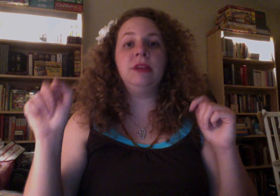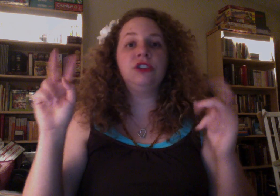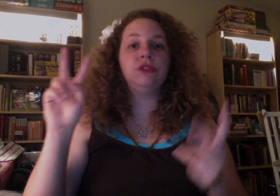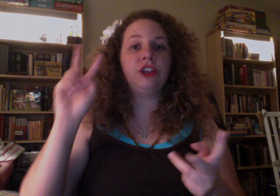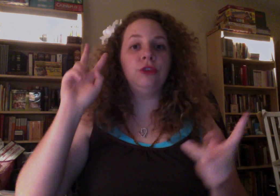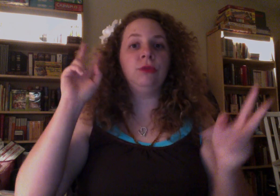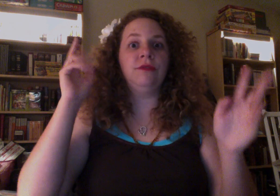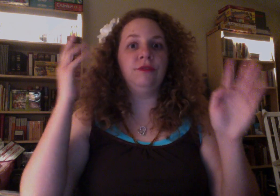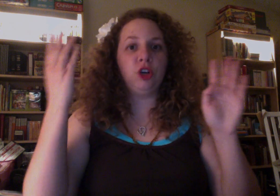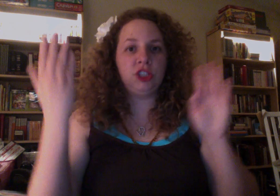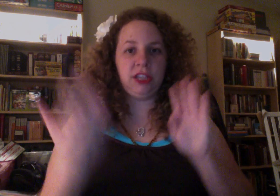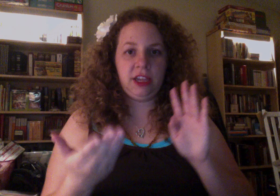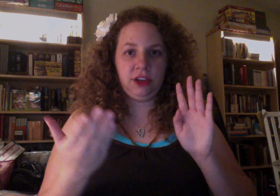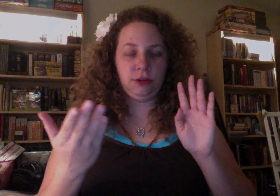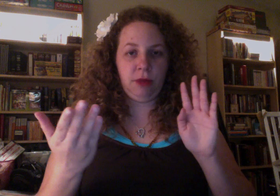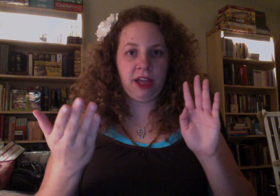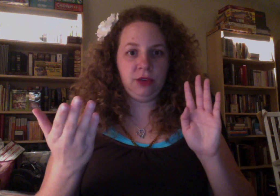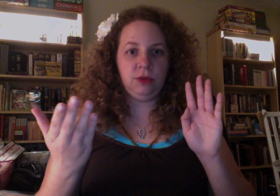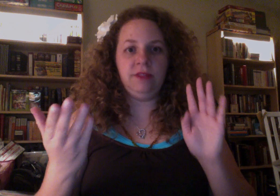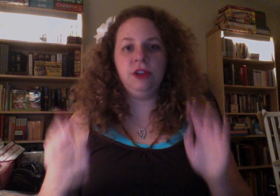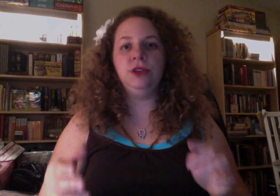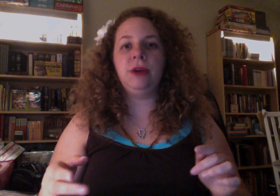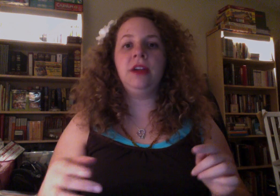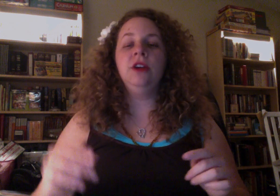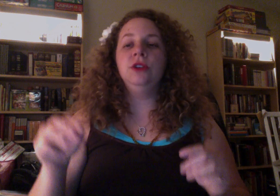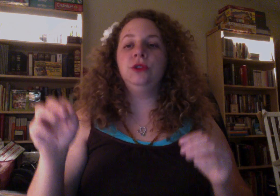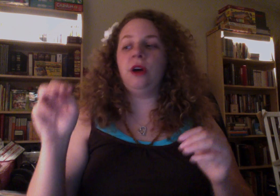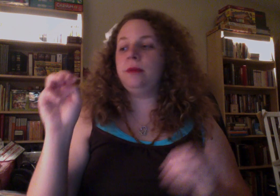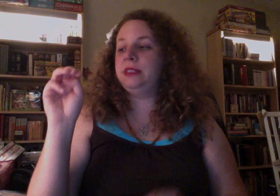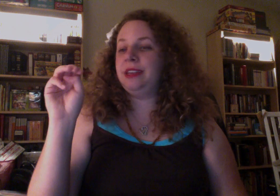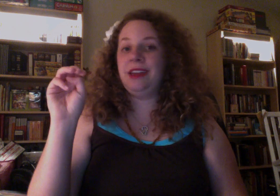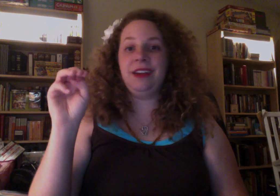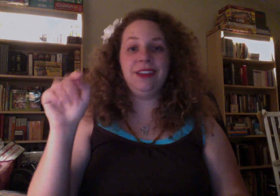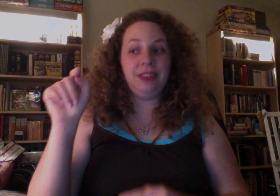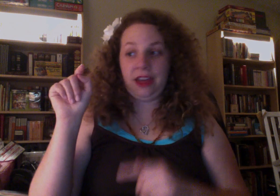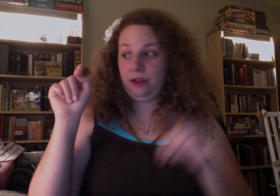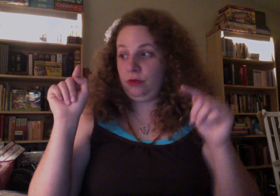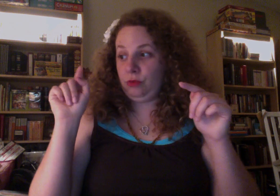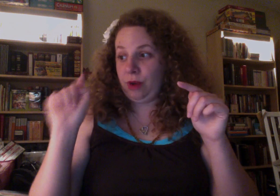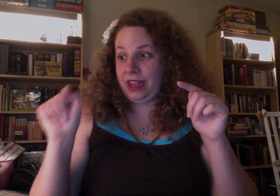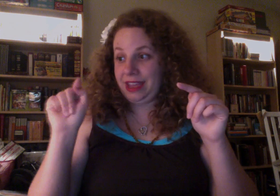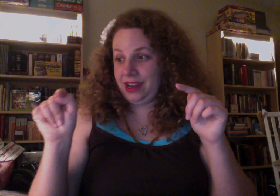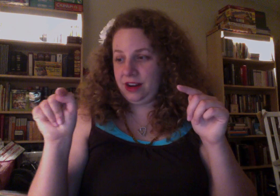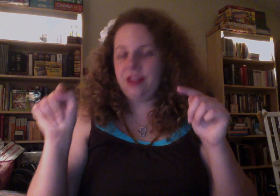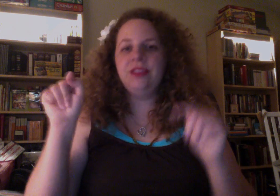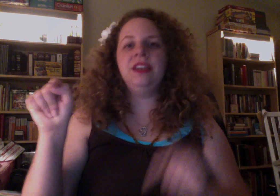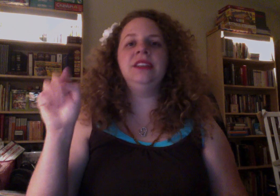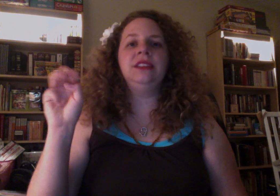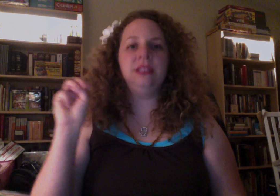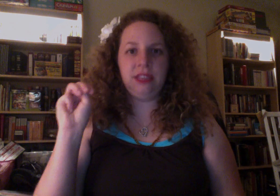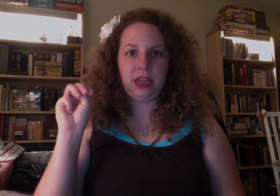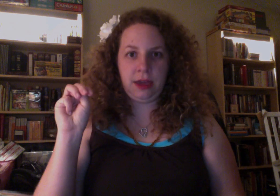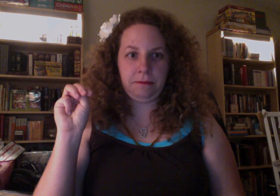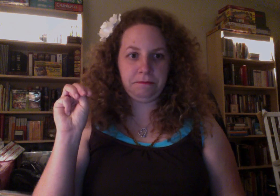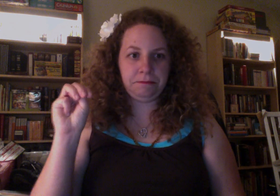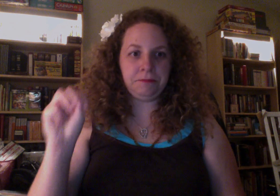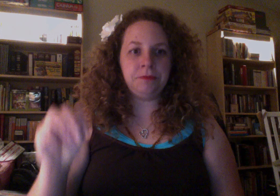sure that you're reversing it in your mind whenever you do it. So I would say that right here, this is the M.